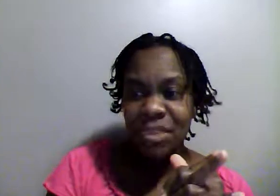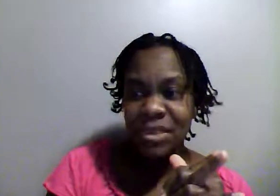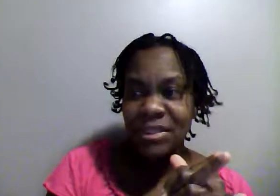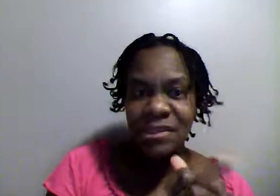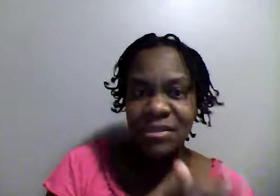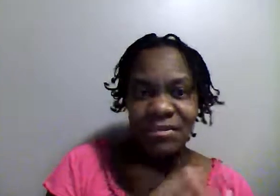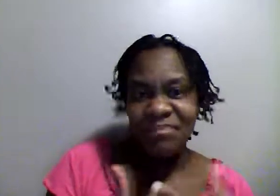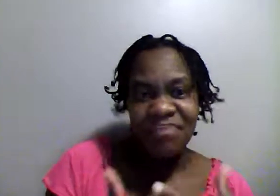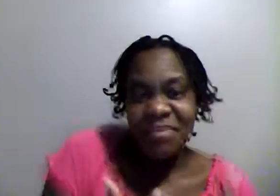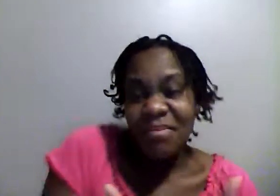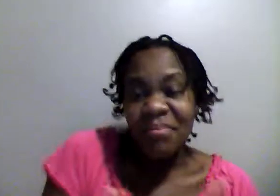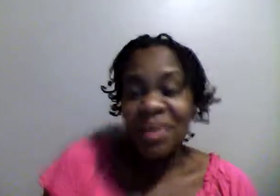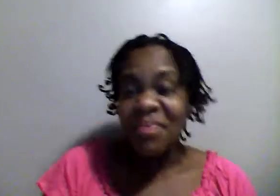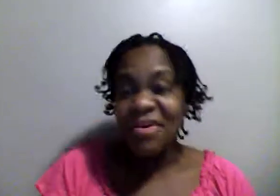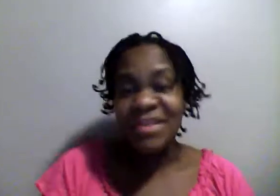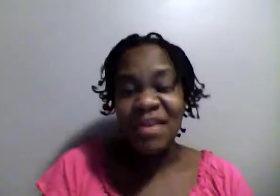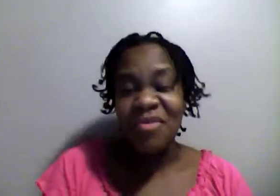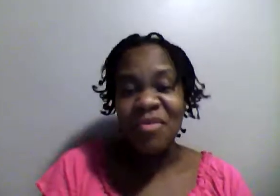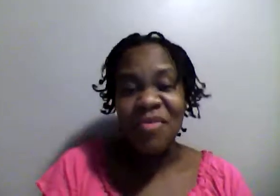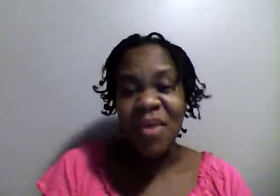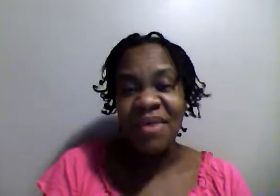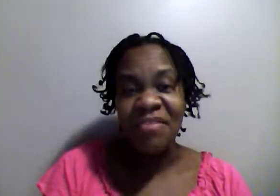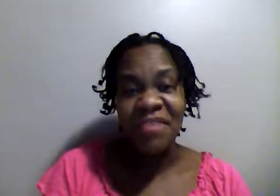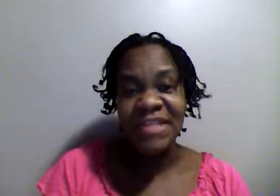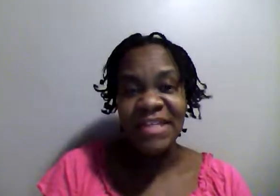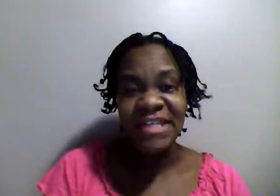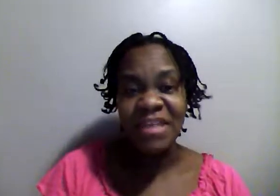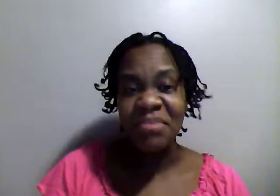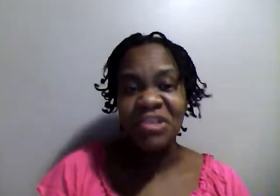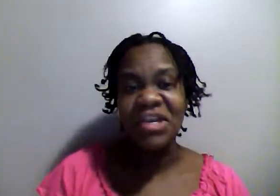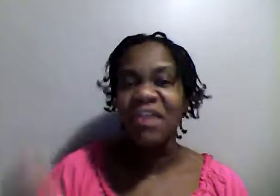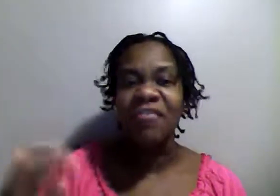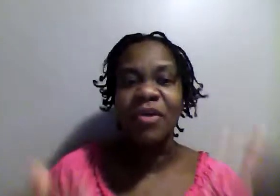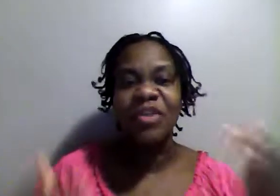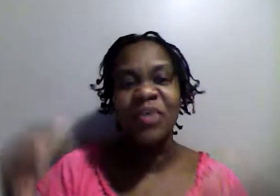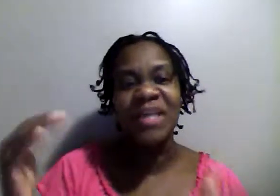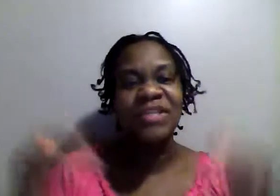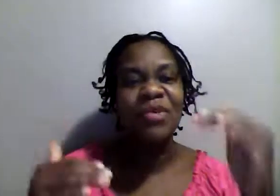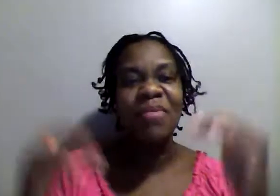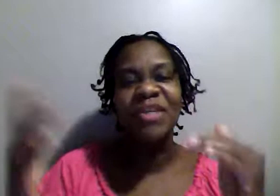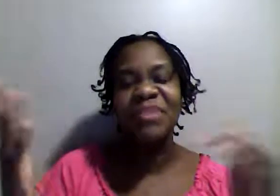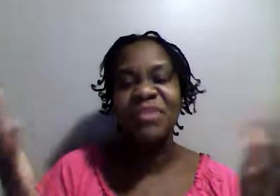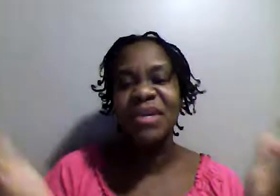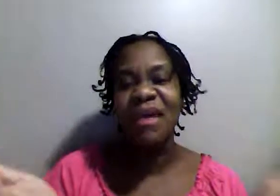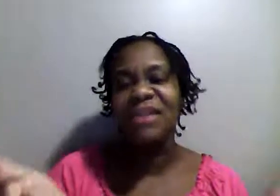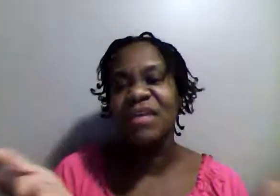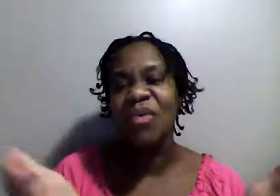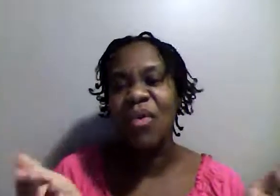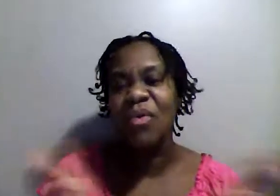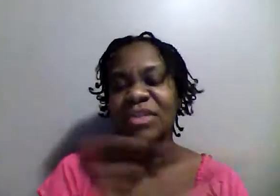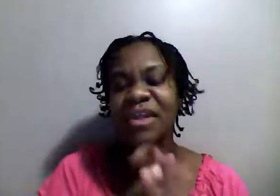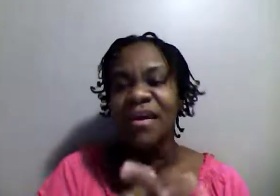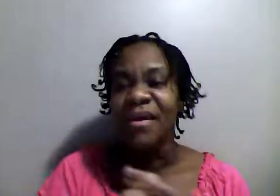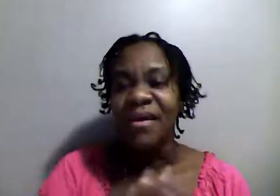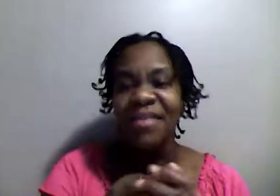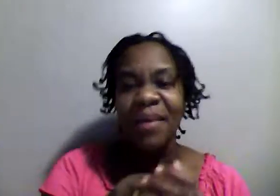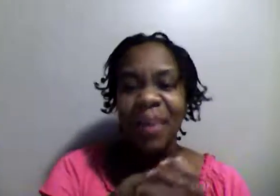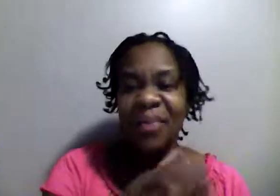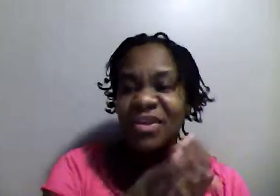But peppers, I don't know, for whatever reason, the temperature here fluctuates so much between hot and cold that peppers